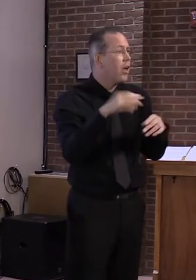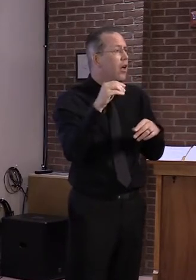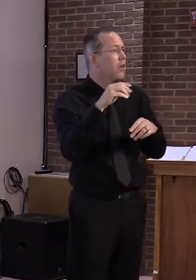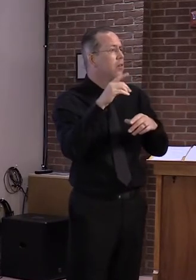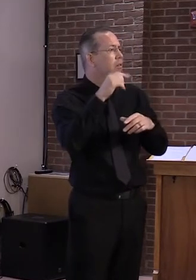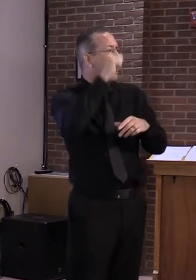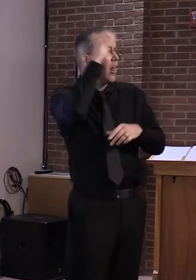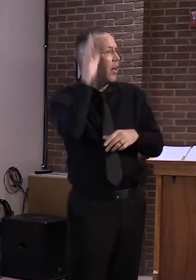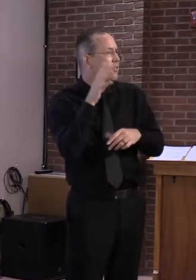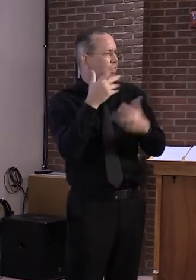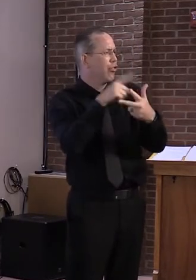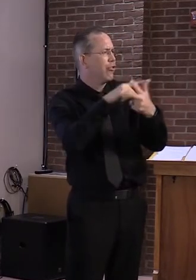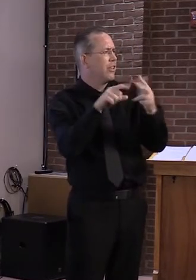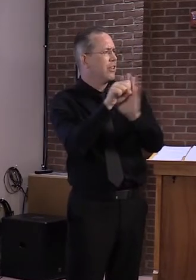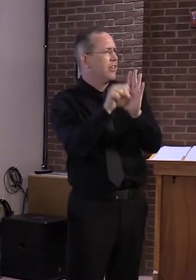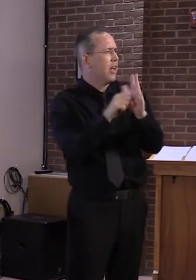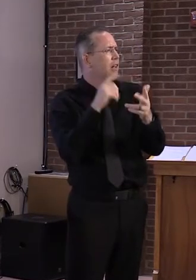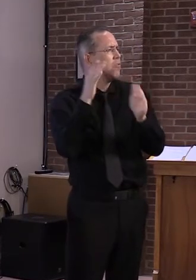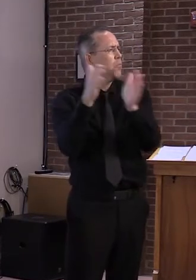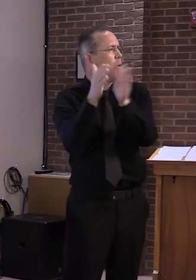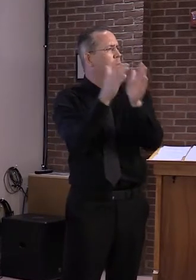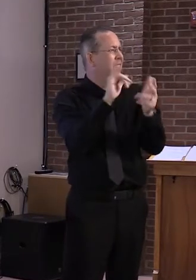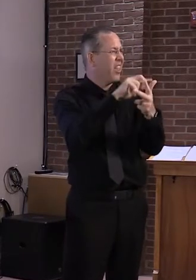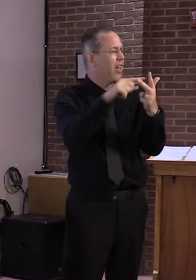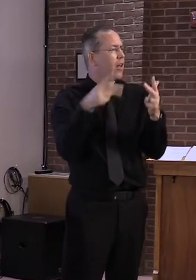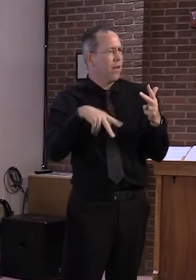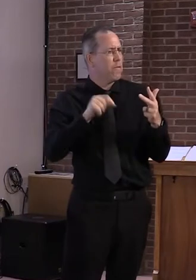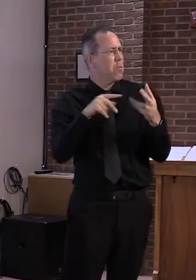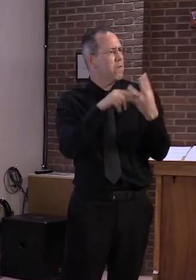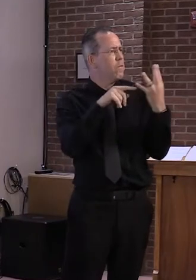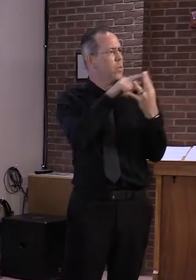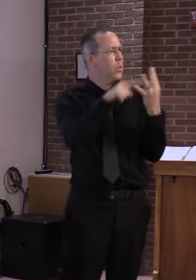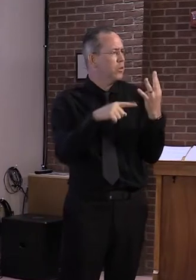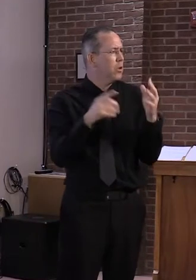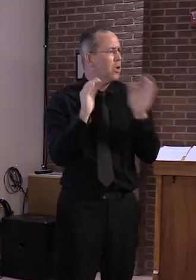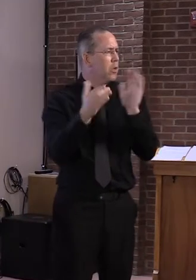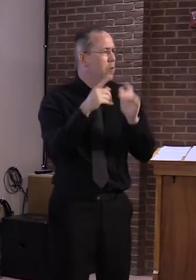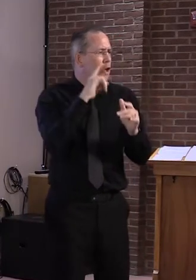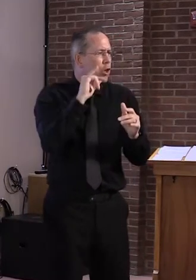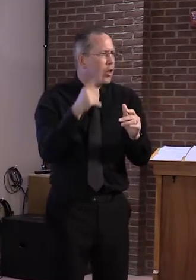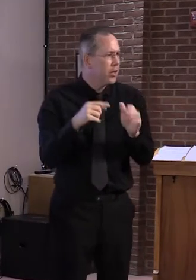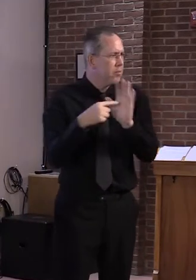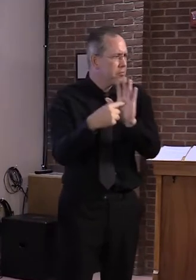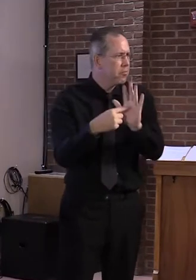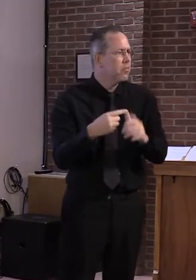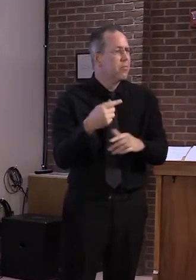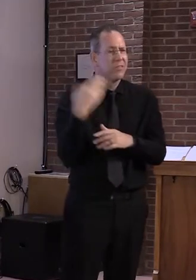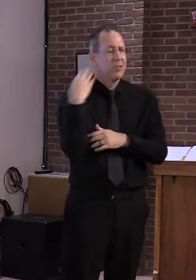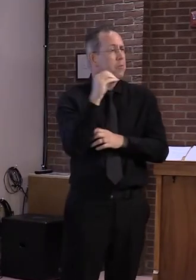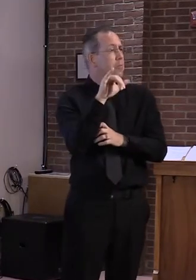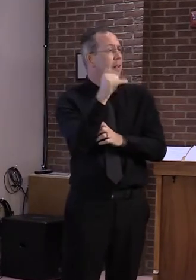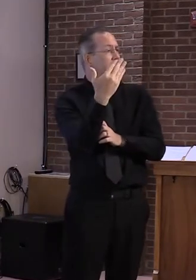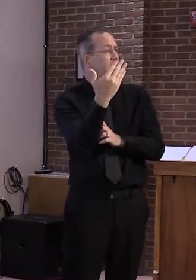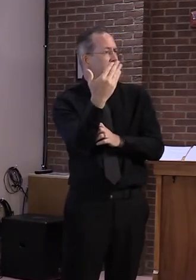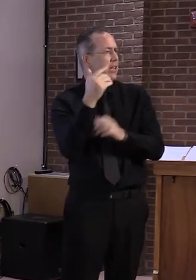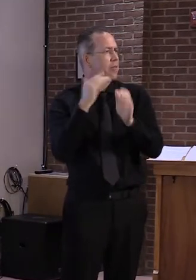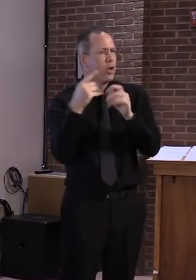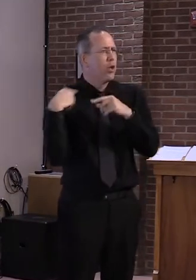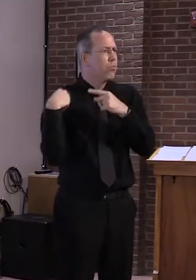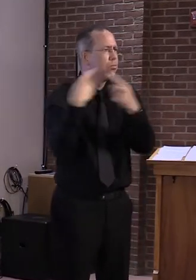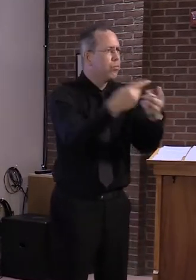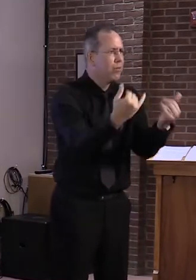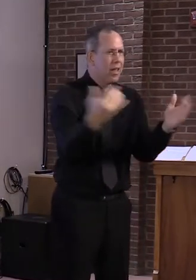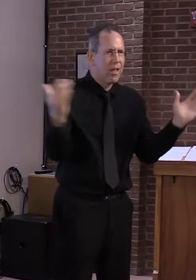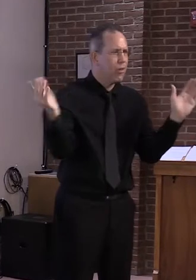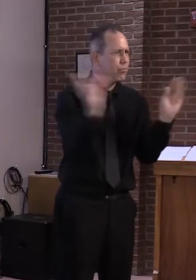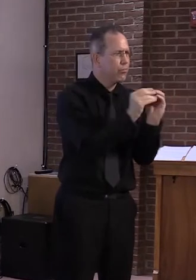we pointed out the similarities among these states, with each state experiencing a peak around the same time, each peak being